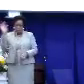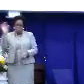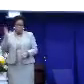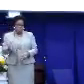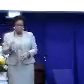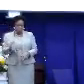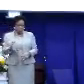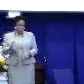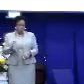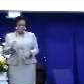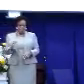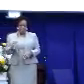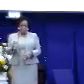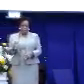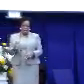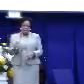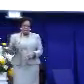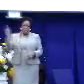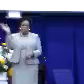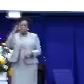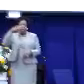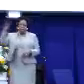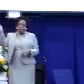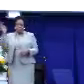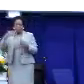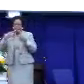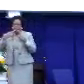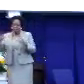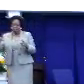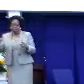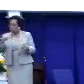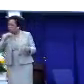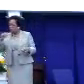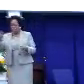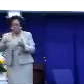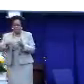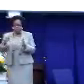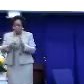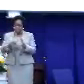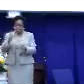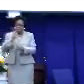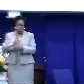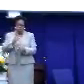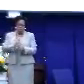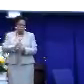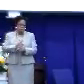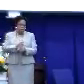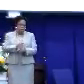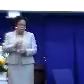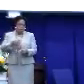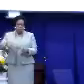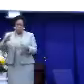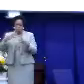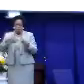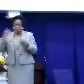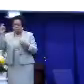God, help me in this place, wave a flag and they declare it is right, it don't mean that it's right. So we got to